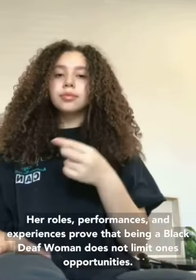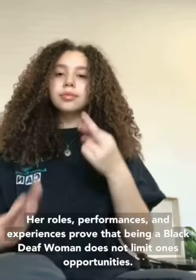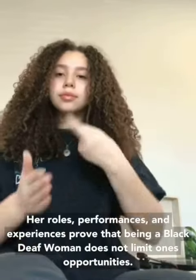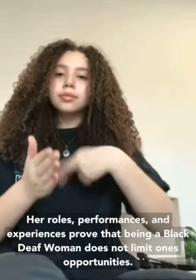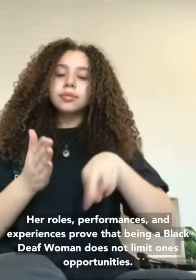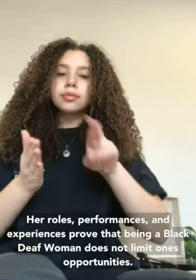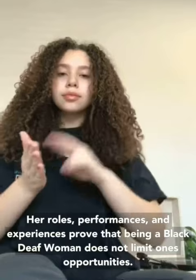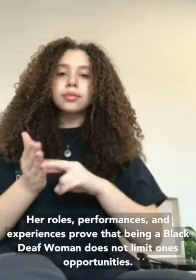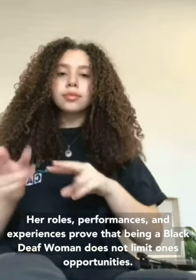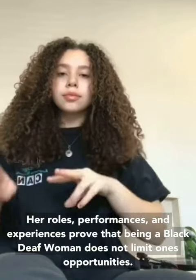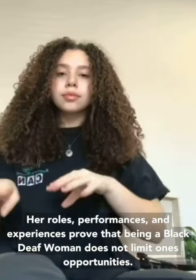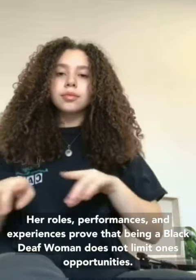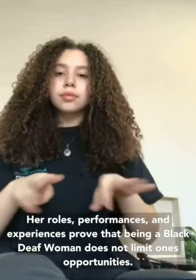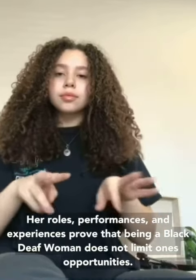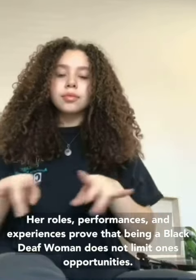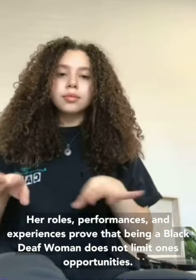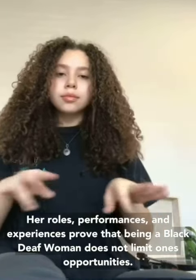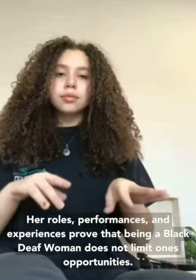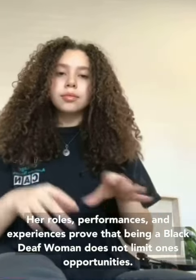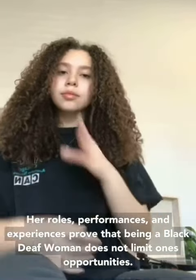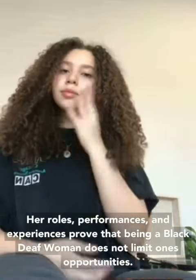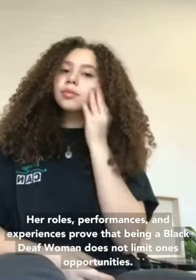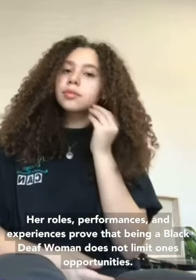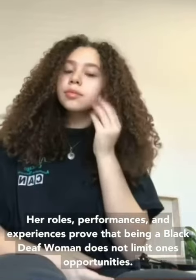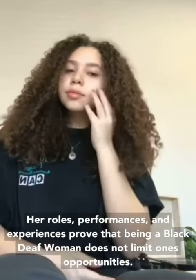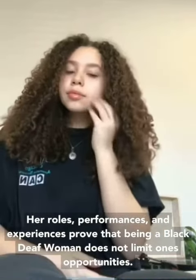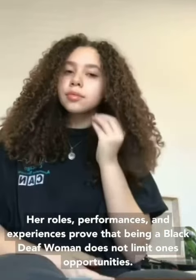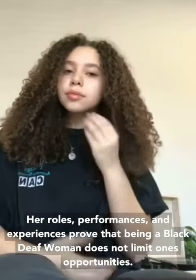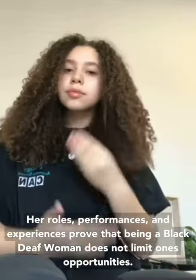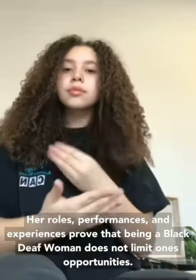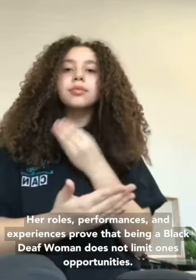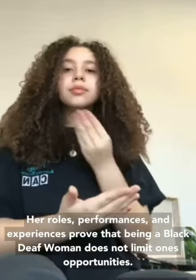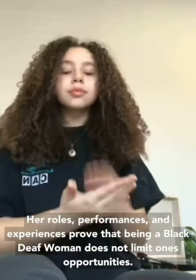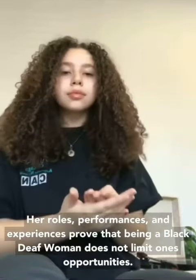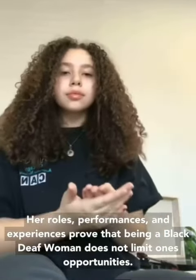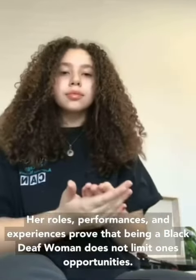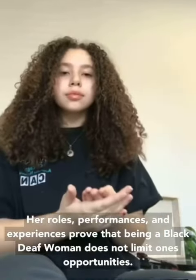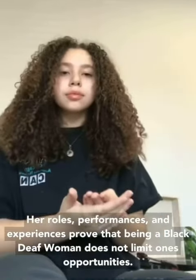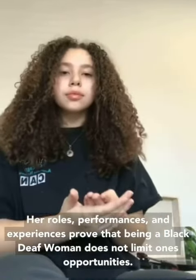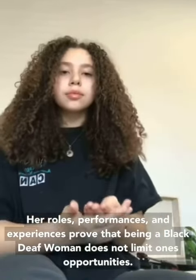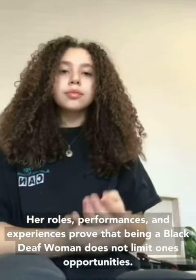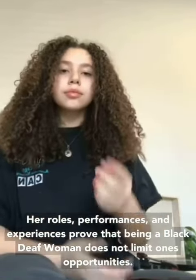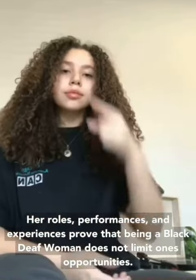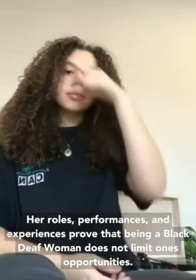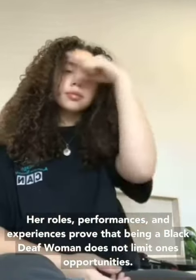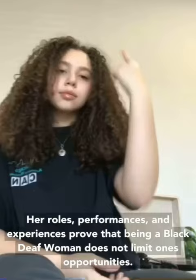Her roles, performances, and experiences prove that being a Black Deaf woman does not limit one's opportunities.